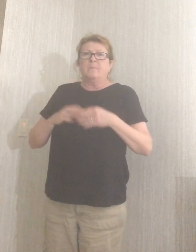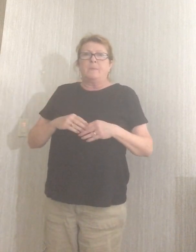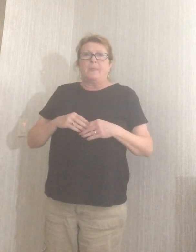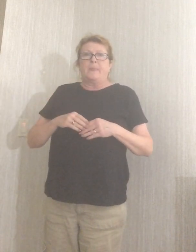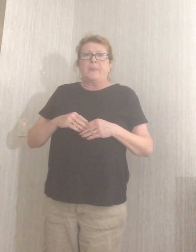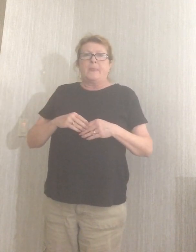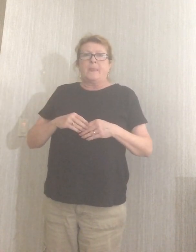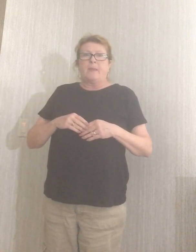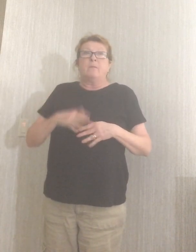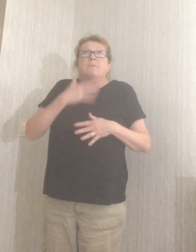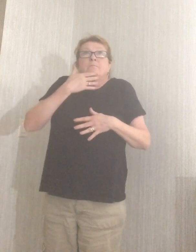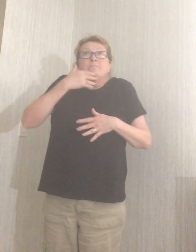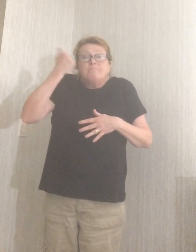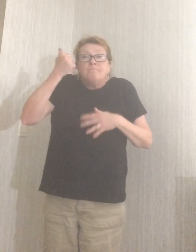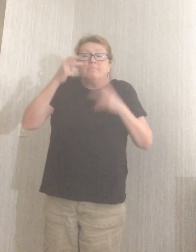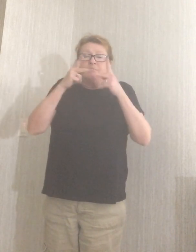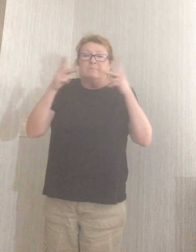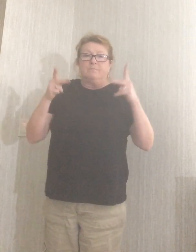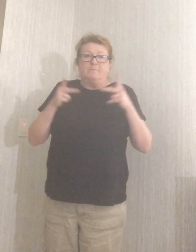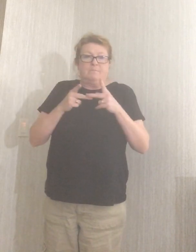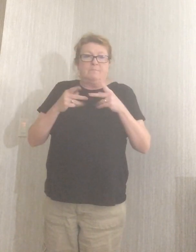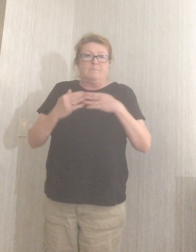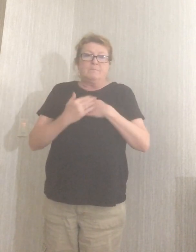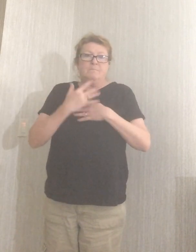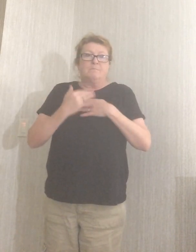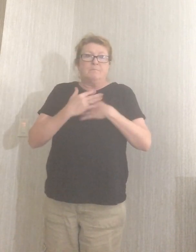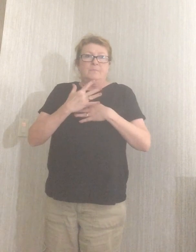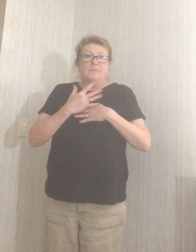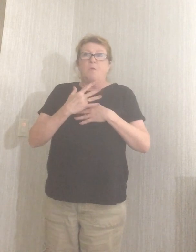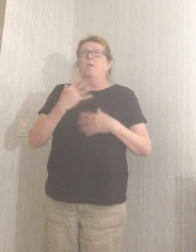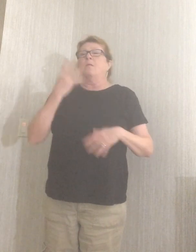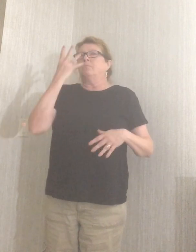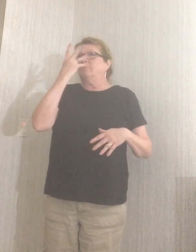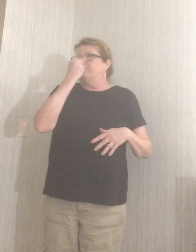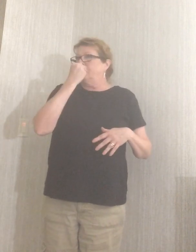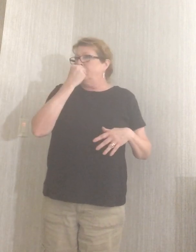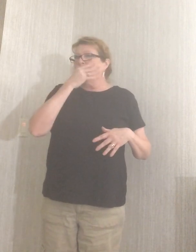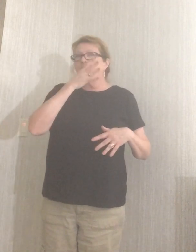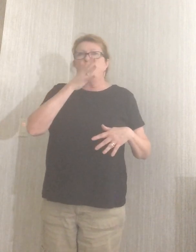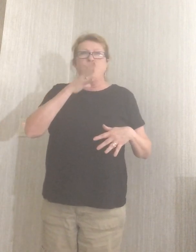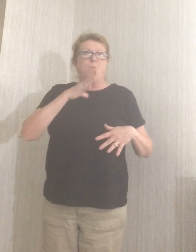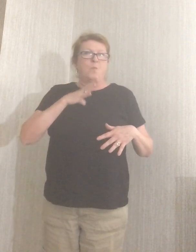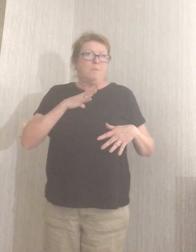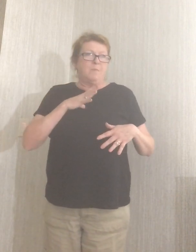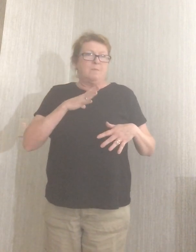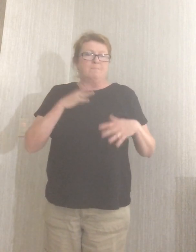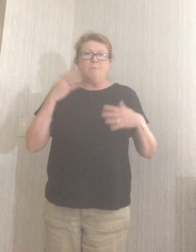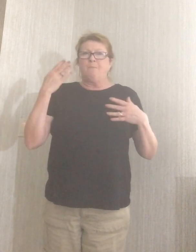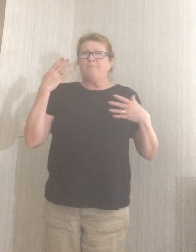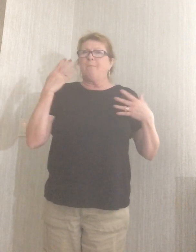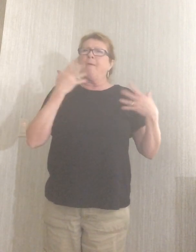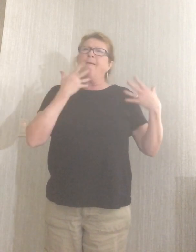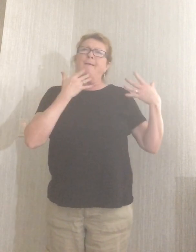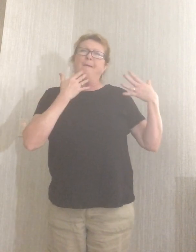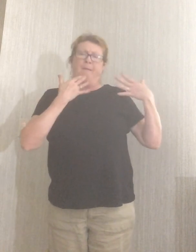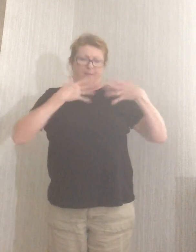The best part of the beach is the pretty women in colorful bikinis laying in groups of 2